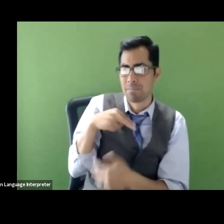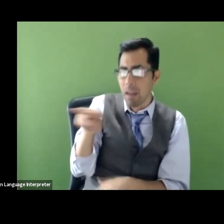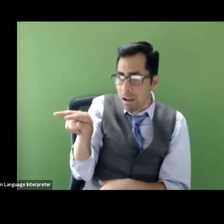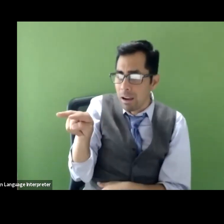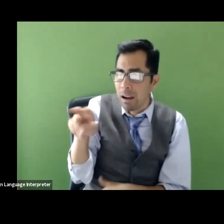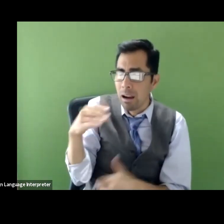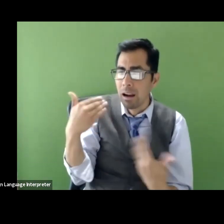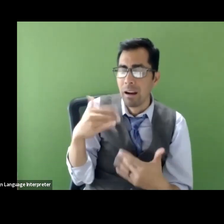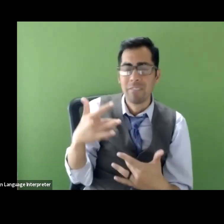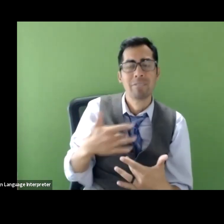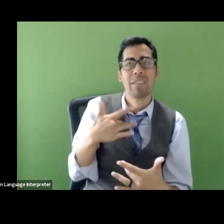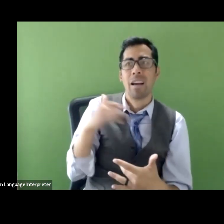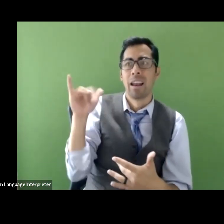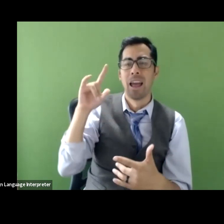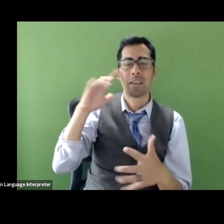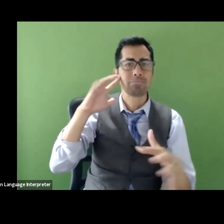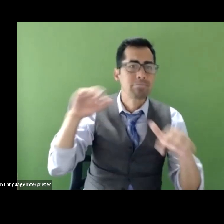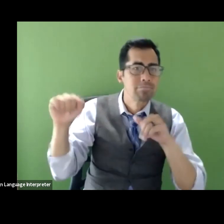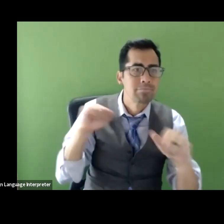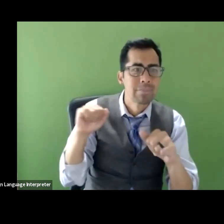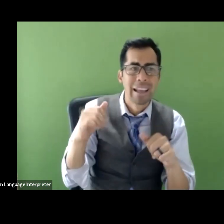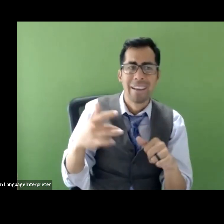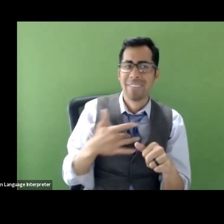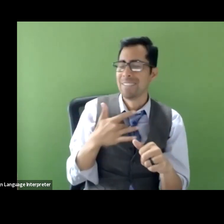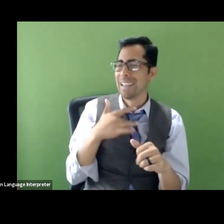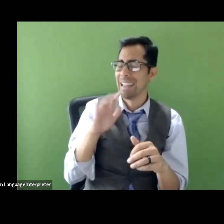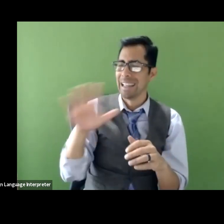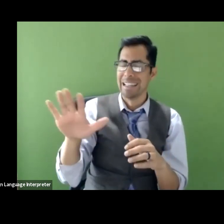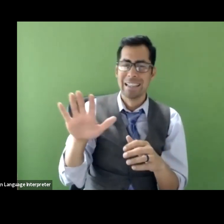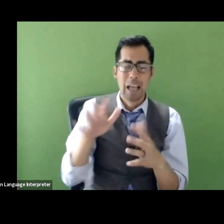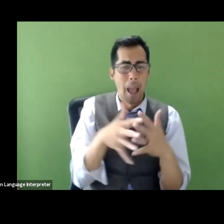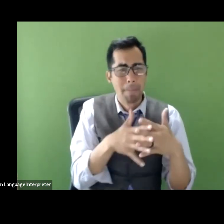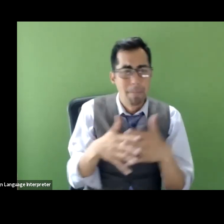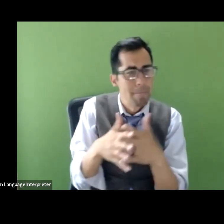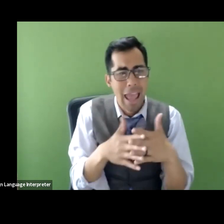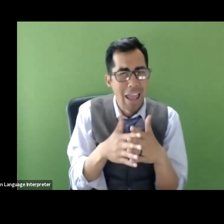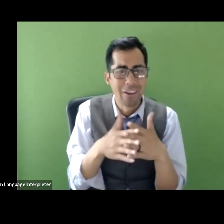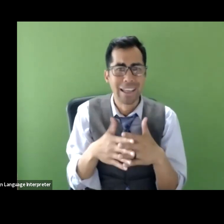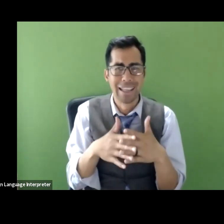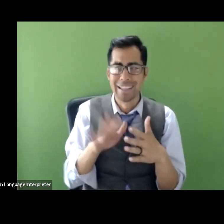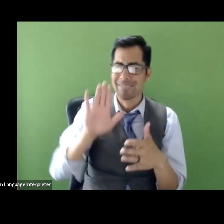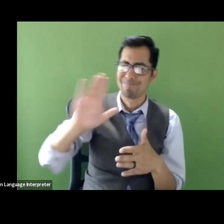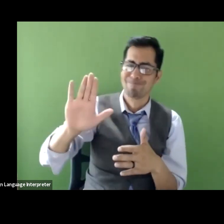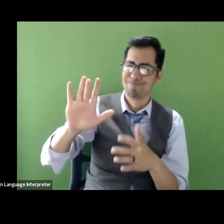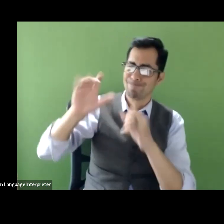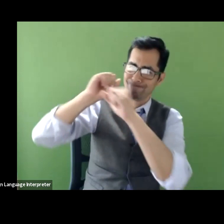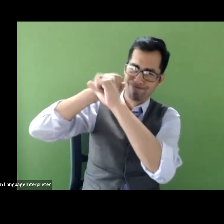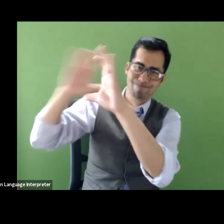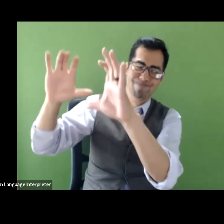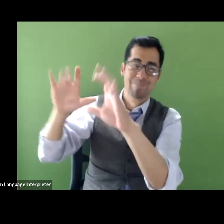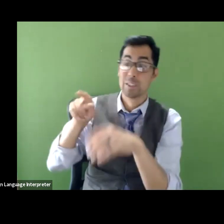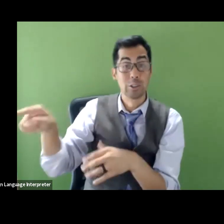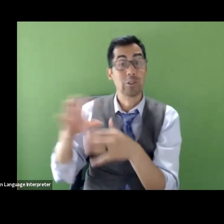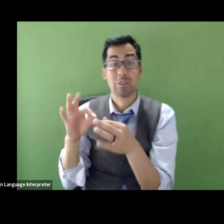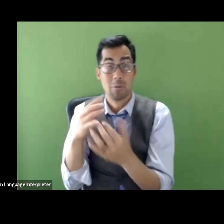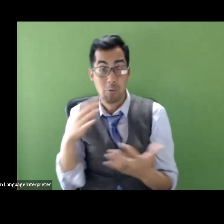fantastical, so American in its wild optimism that I've never forgotten her words. She